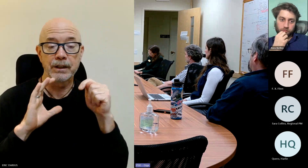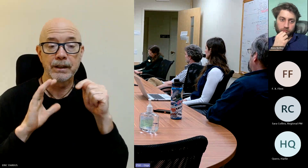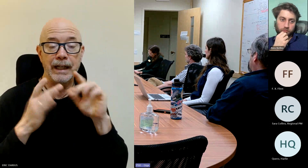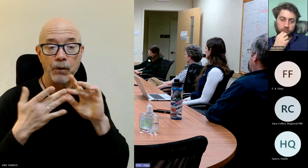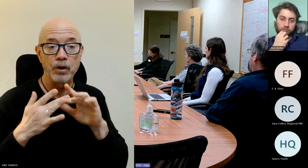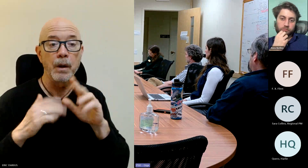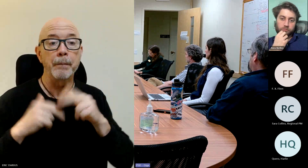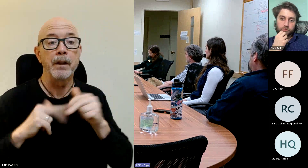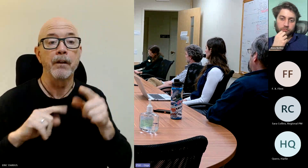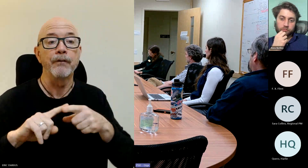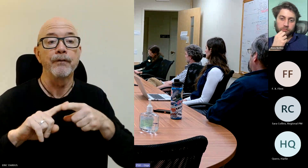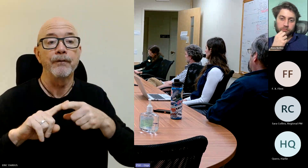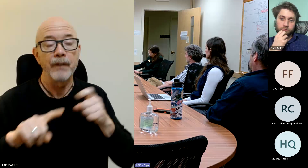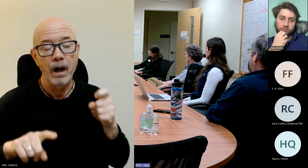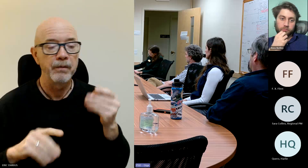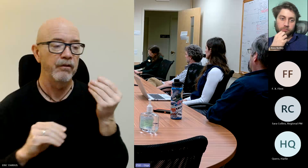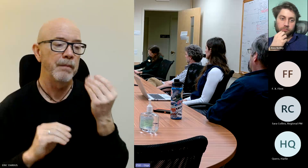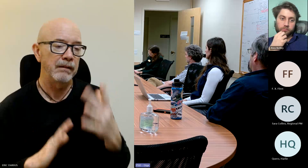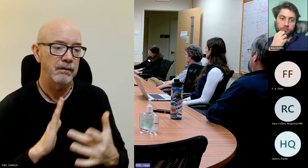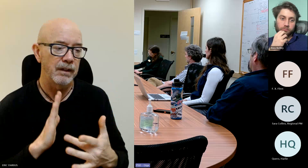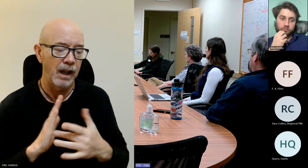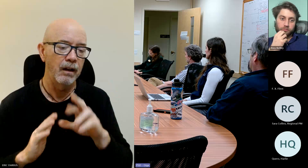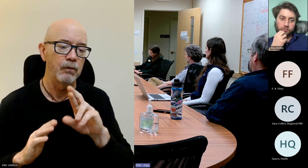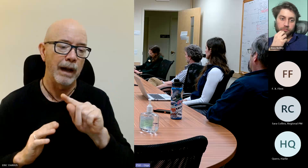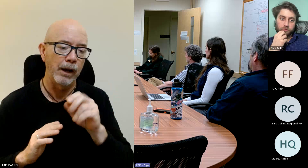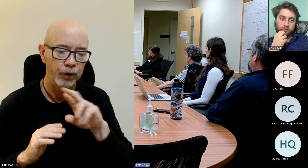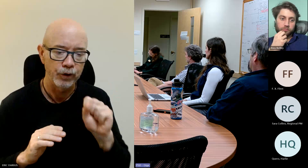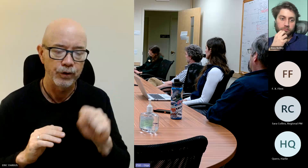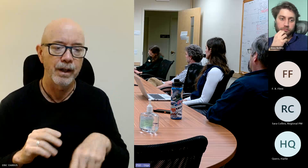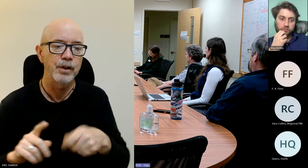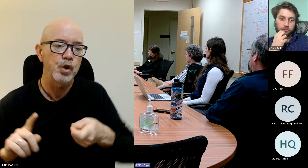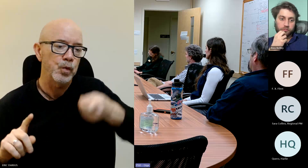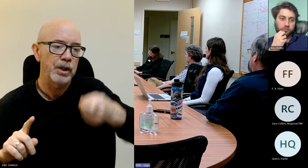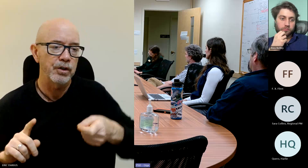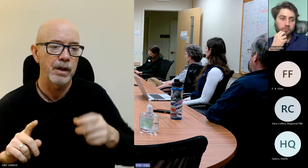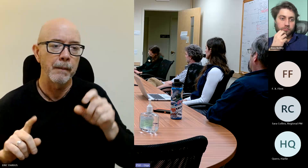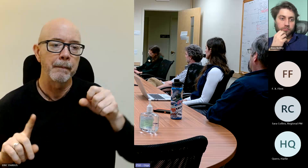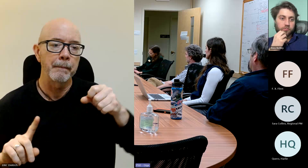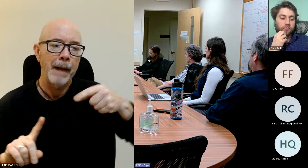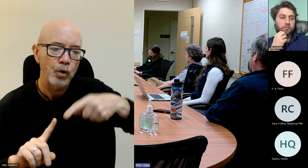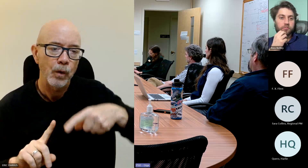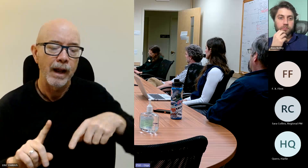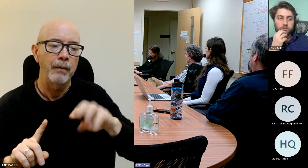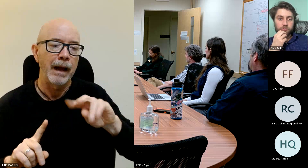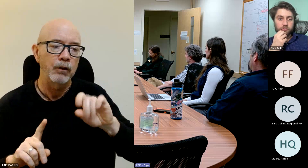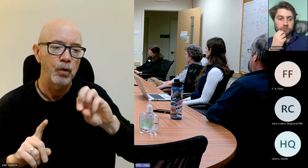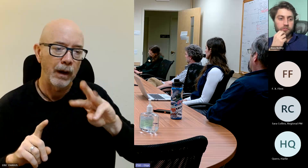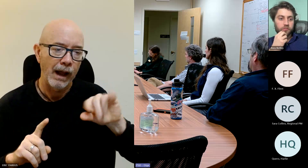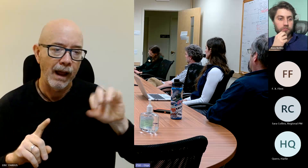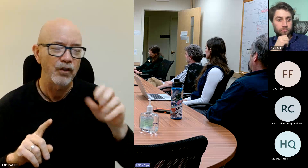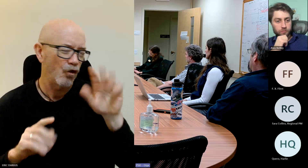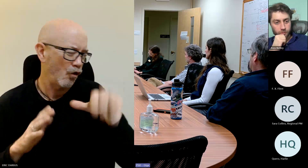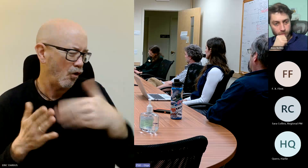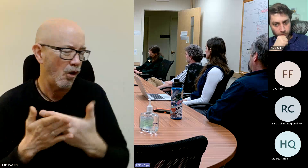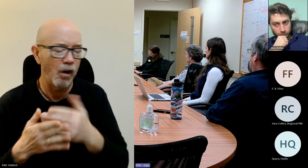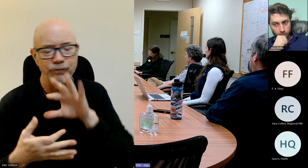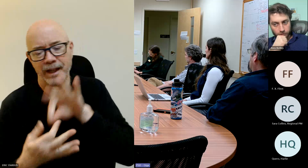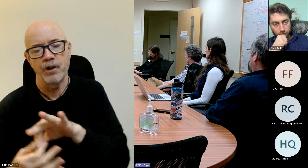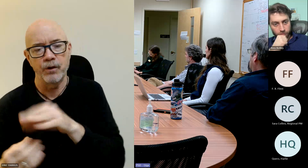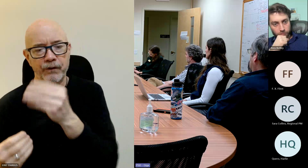technology: routers, switches, circuits, microwave, fiber, whatever. It's all information technology, including all the